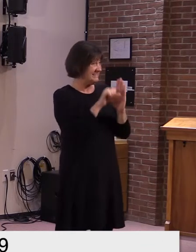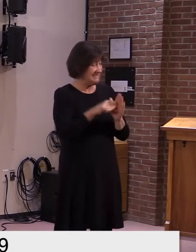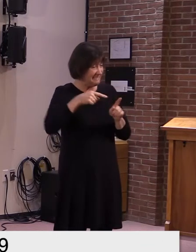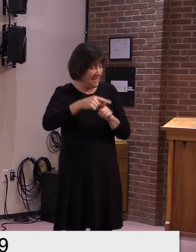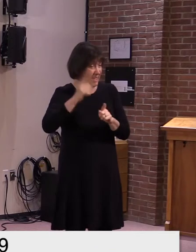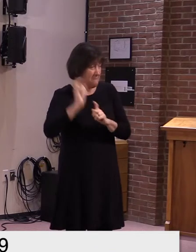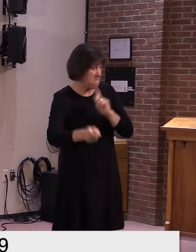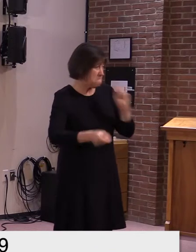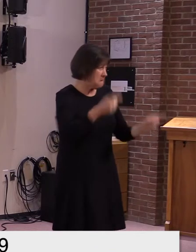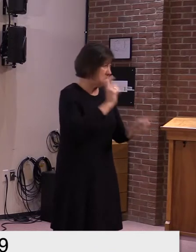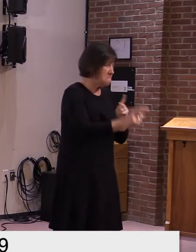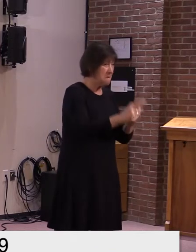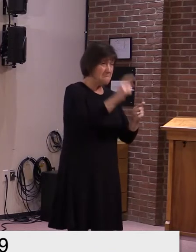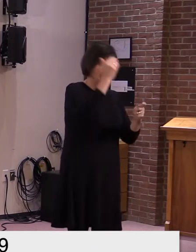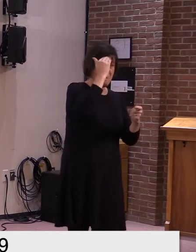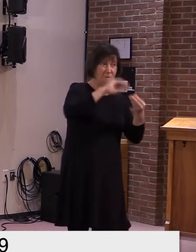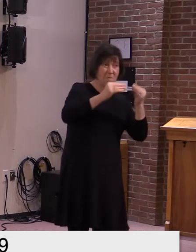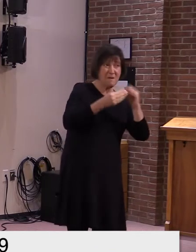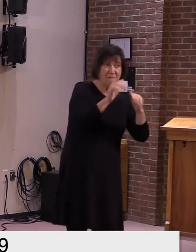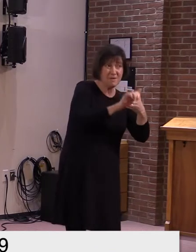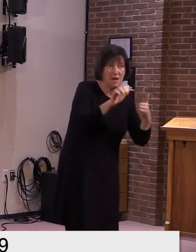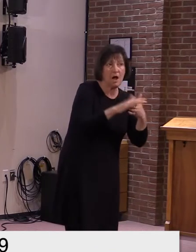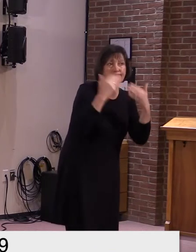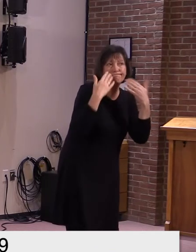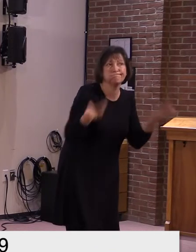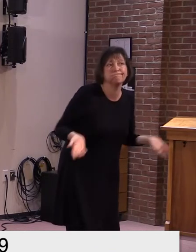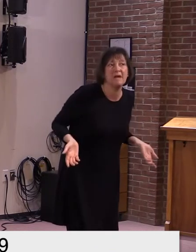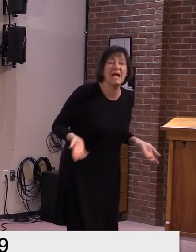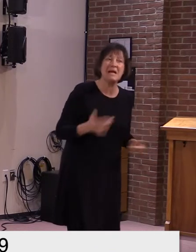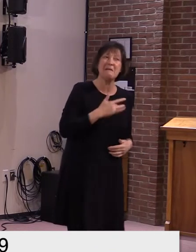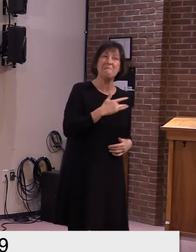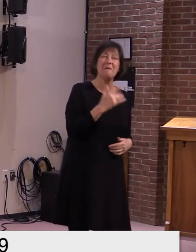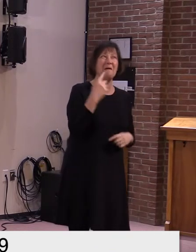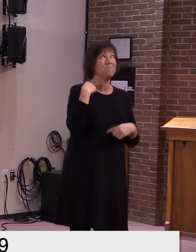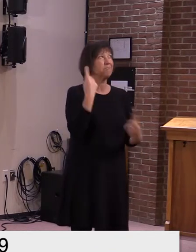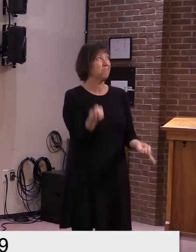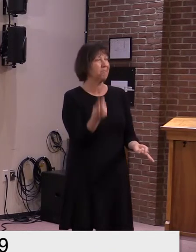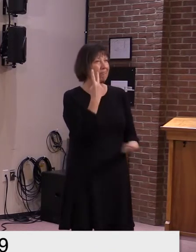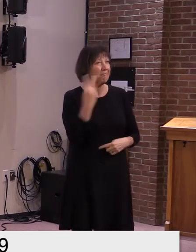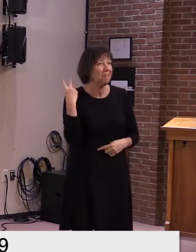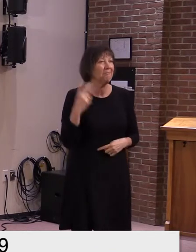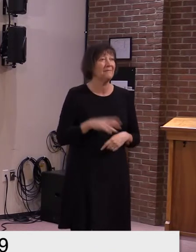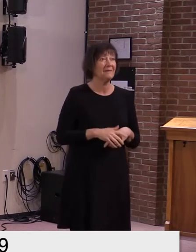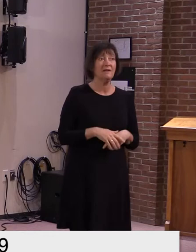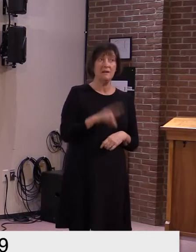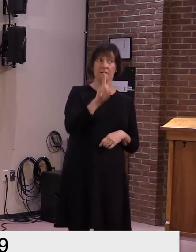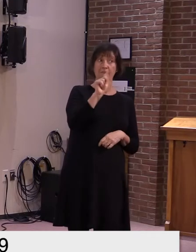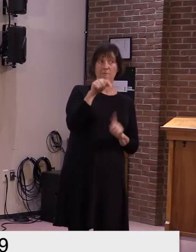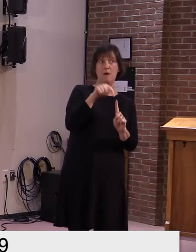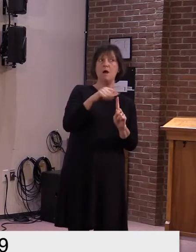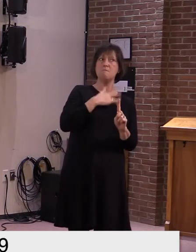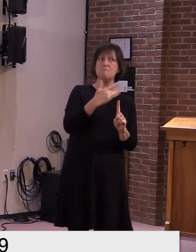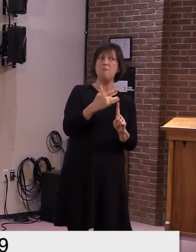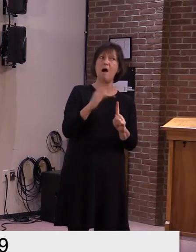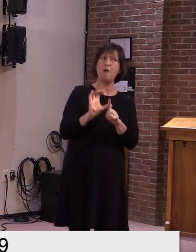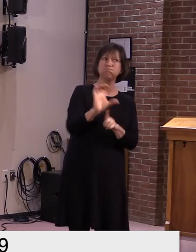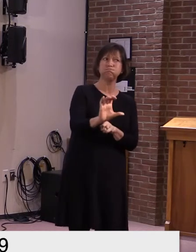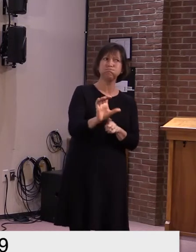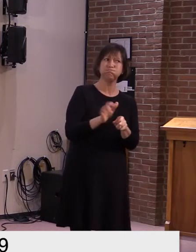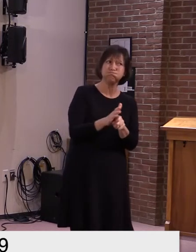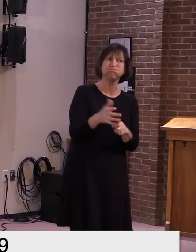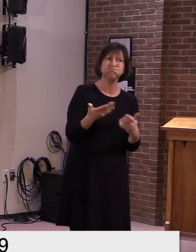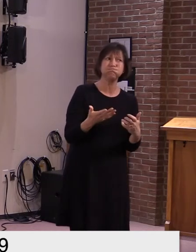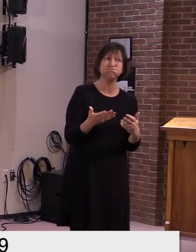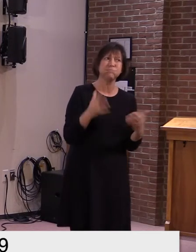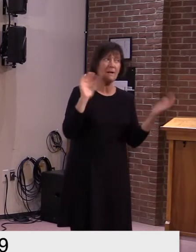well with the small state minimum. Something goes back to when Senator Jeffords was in the Senate and has been safeguarded by Senator Leahy. So